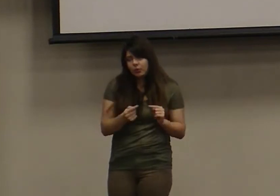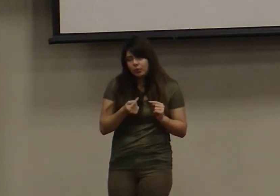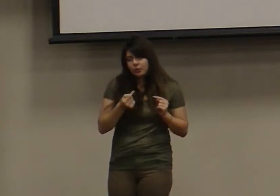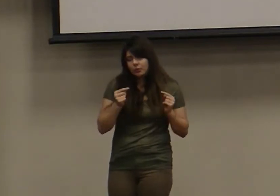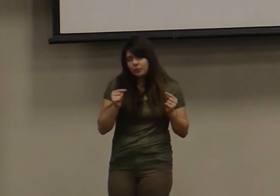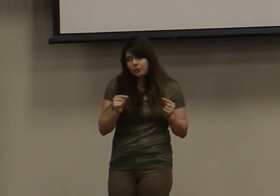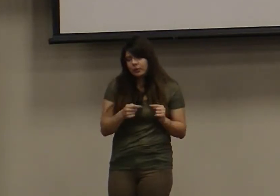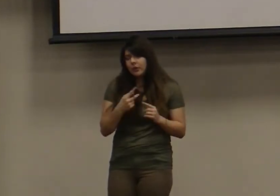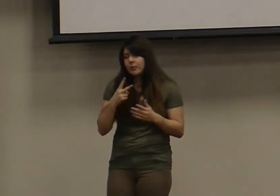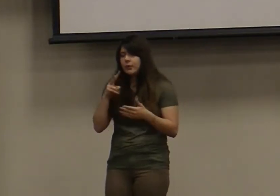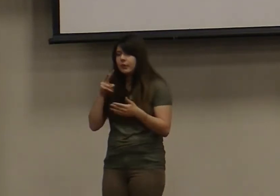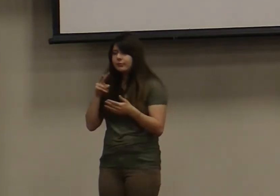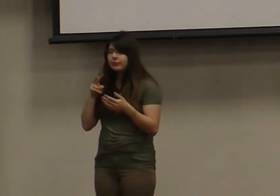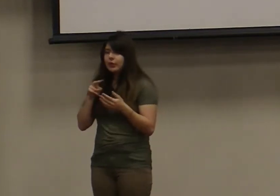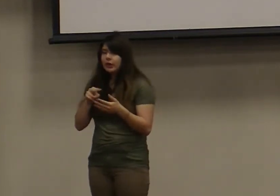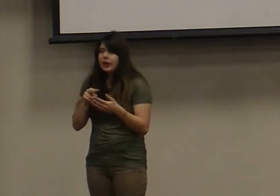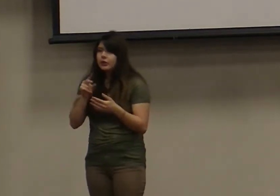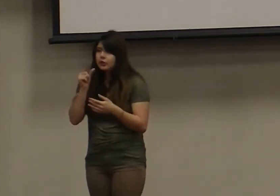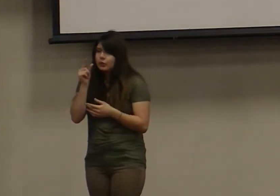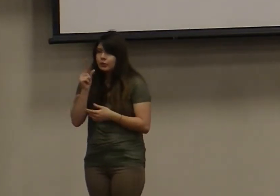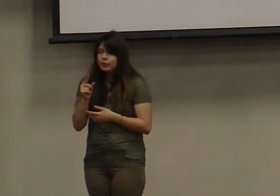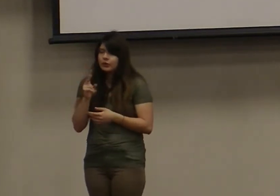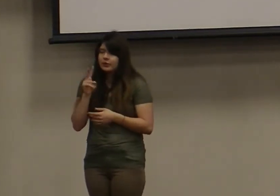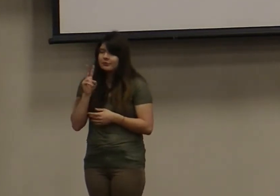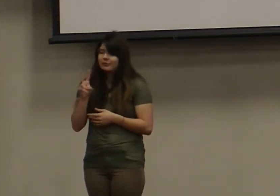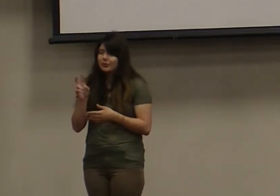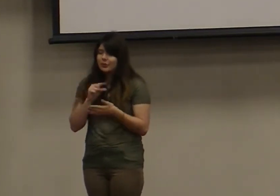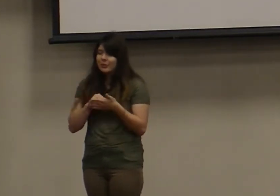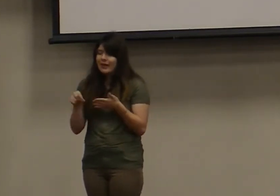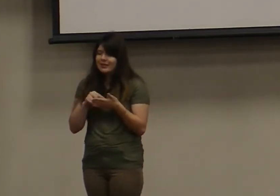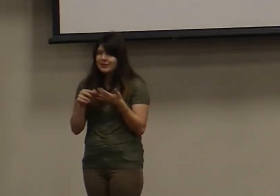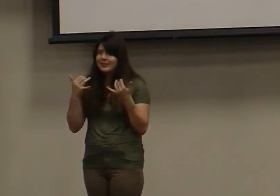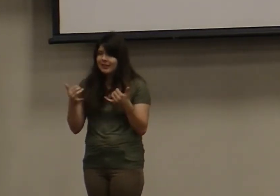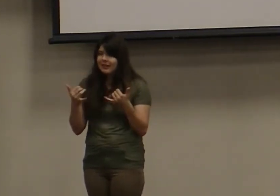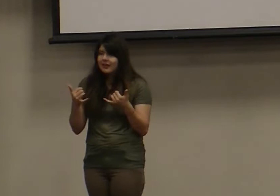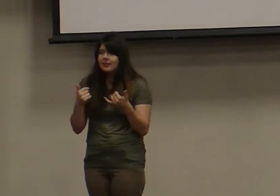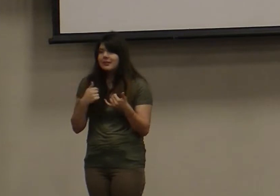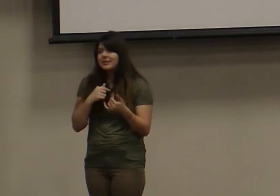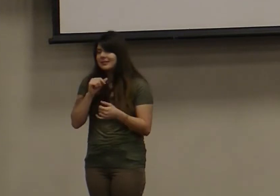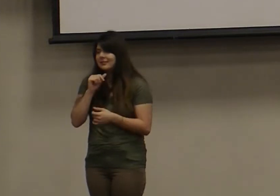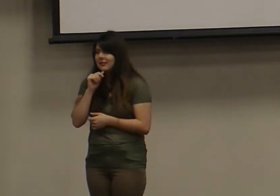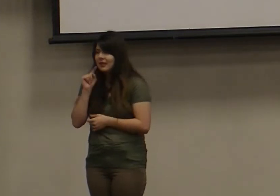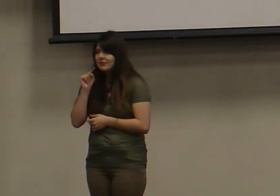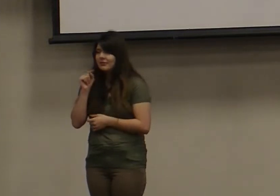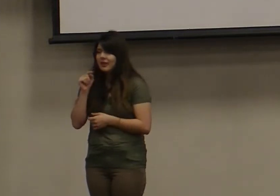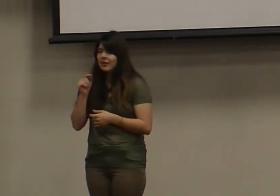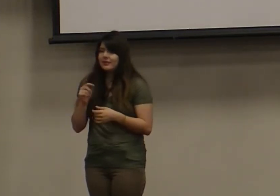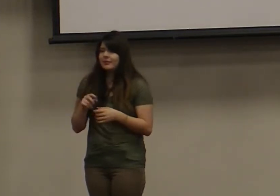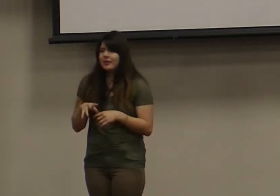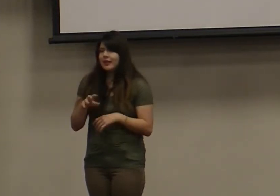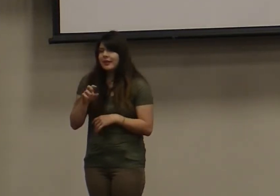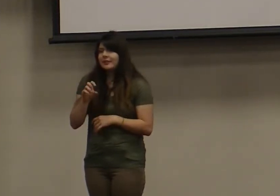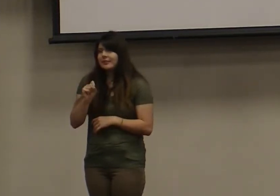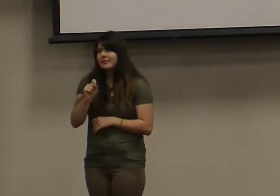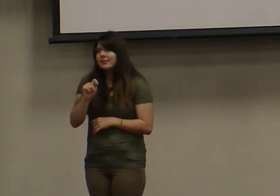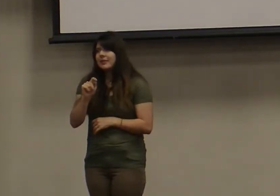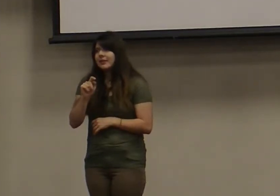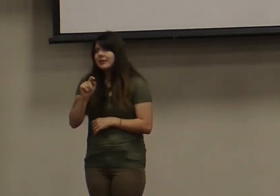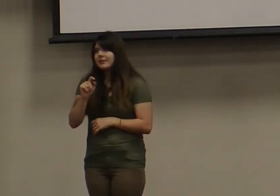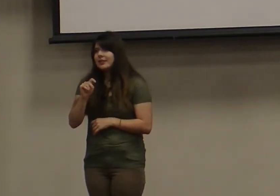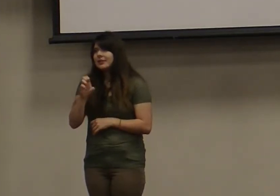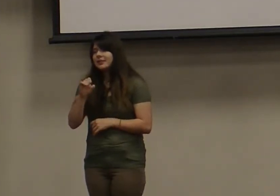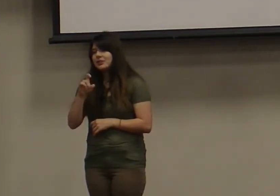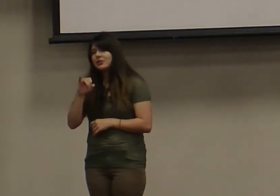I'm going to look at two specific passages today. And it's not an exegetical lesson, it's just to help us